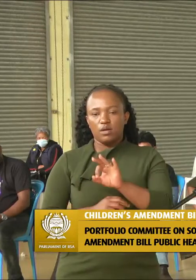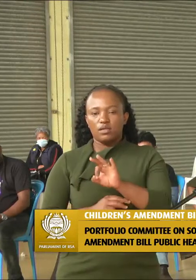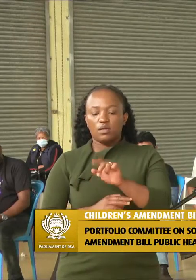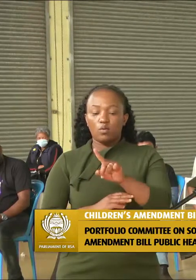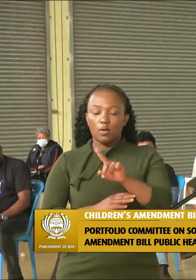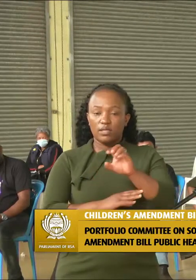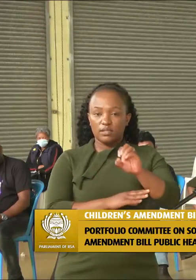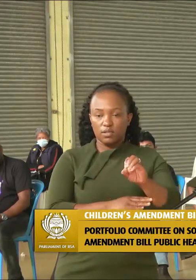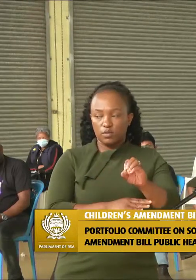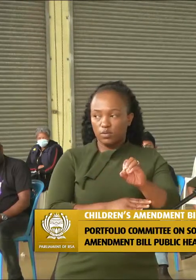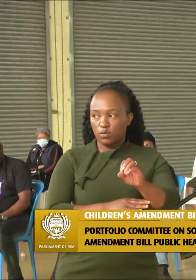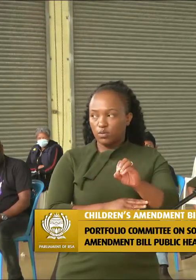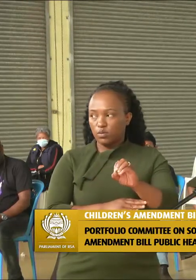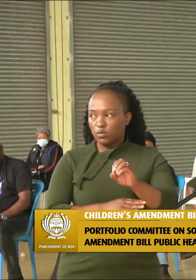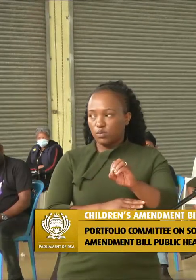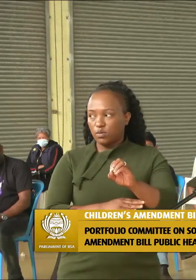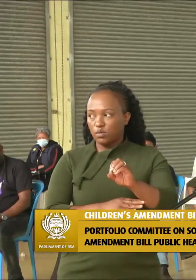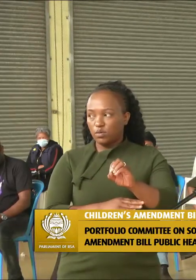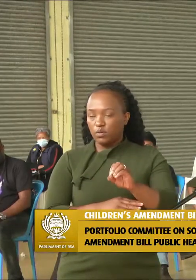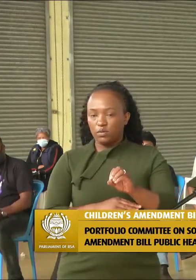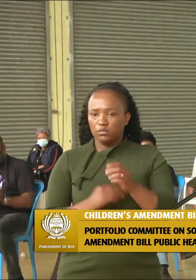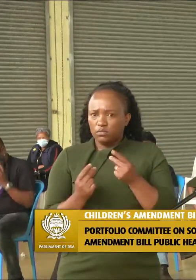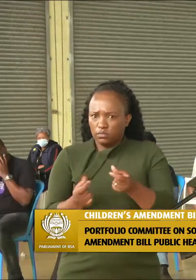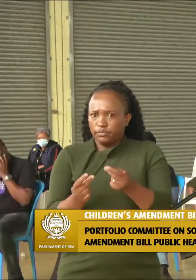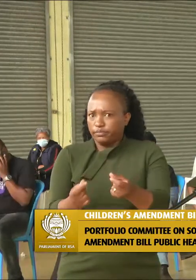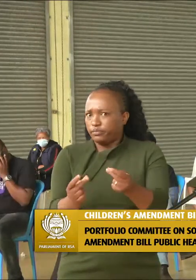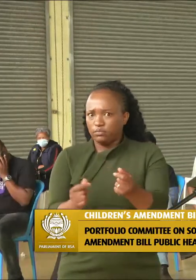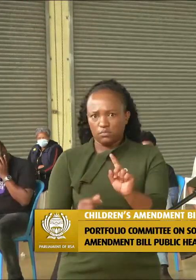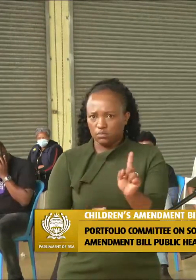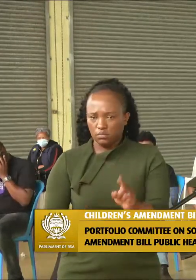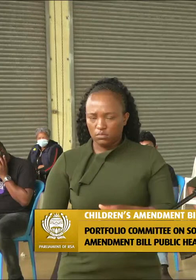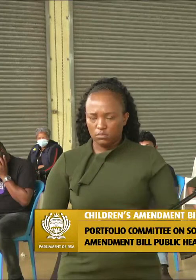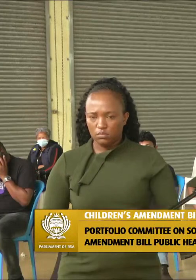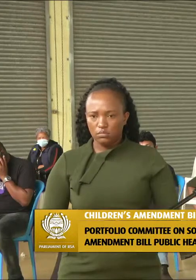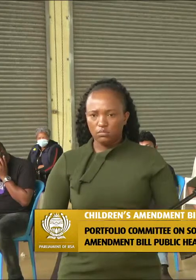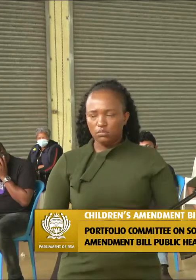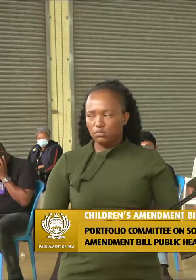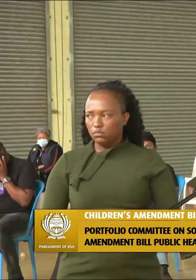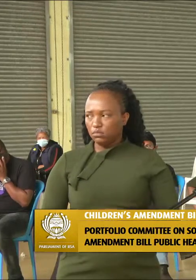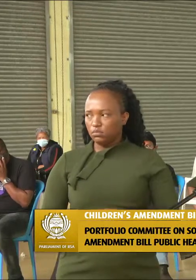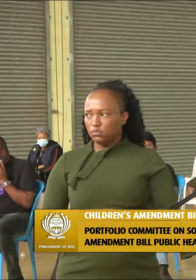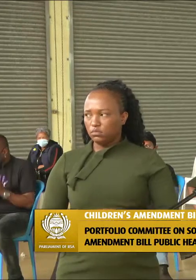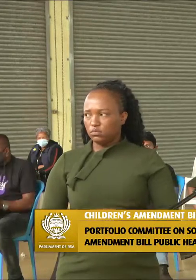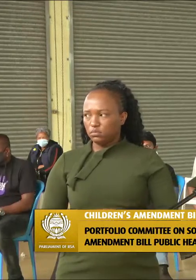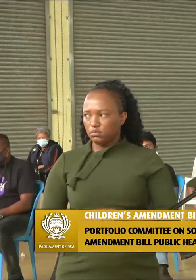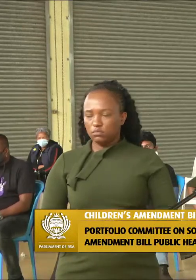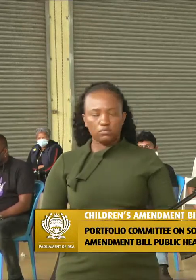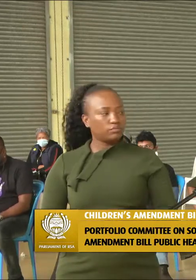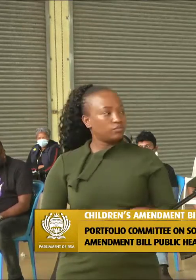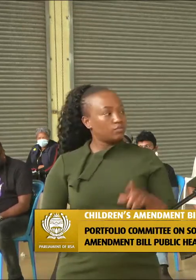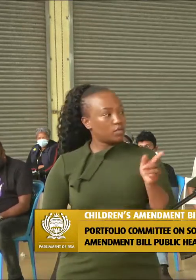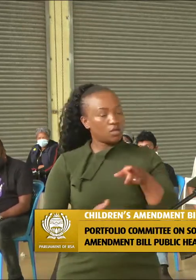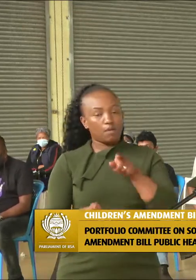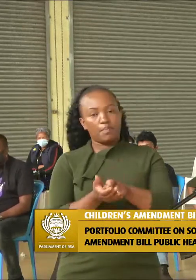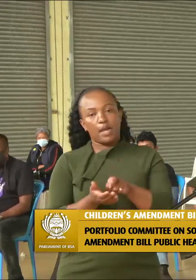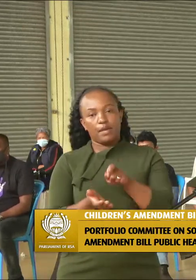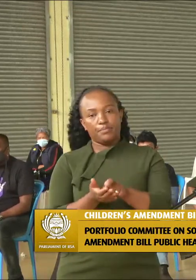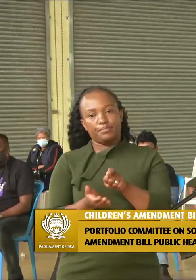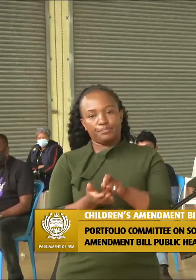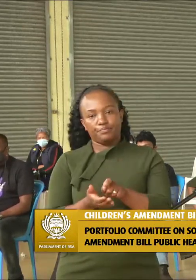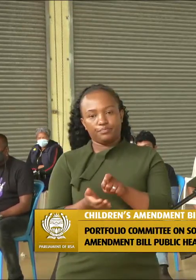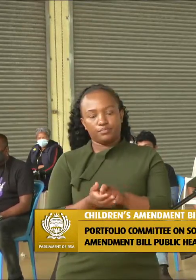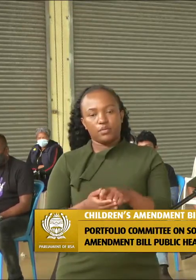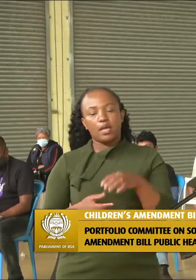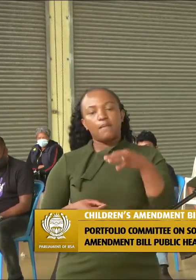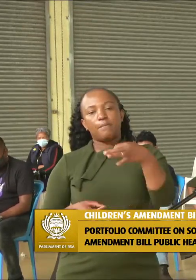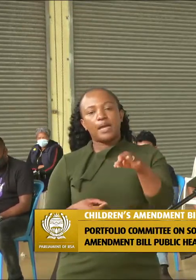310. Hayi sukhawulezisa kaloku. Will you please take out your pens and